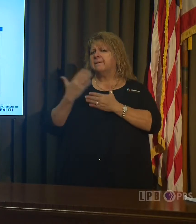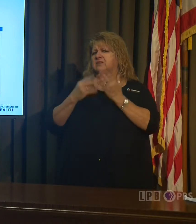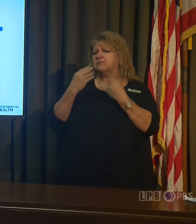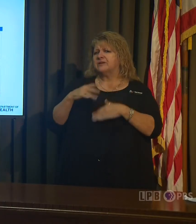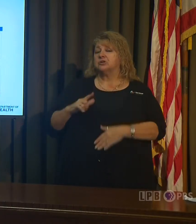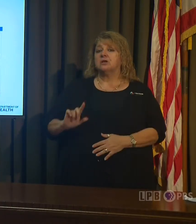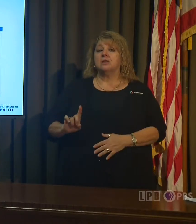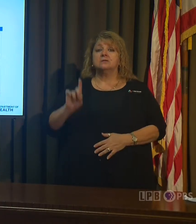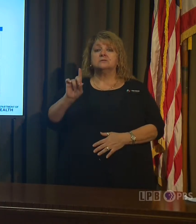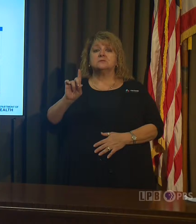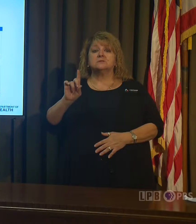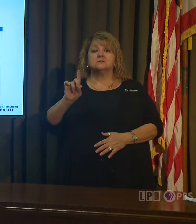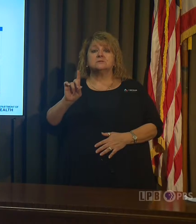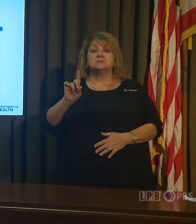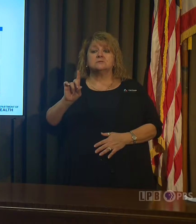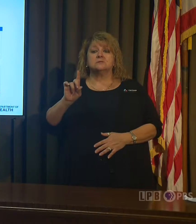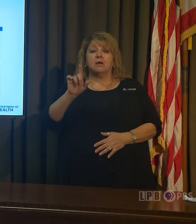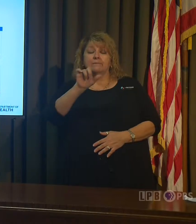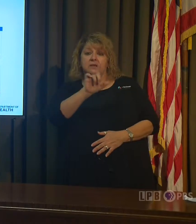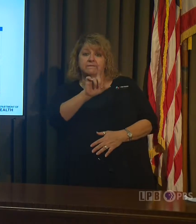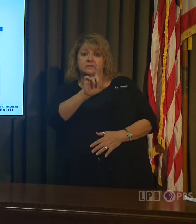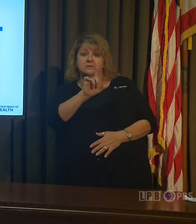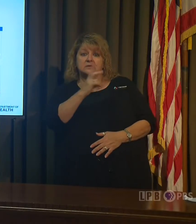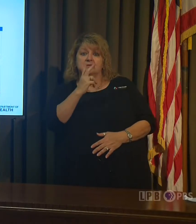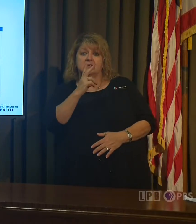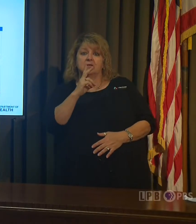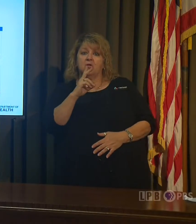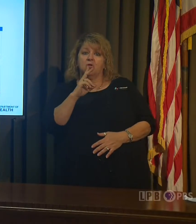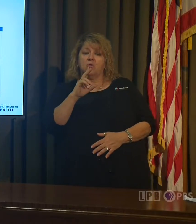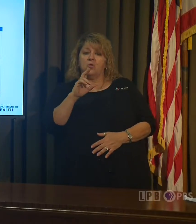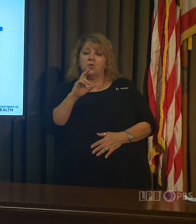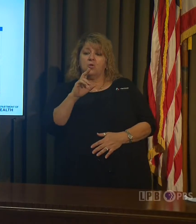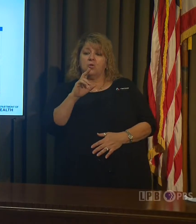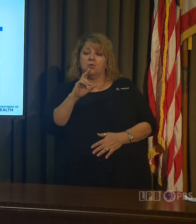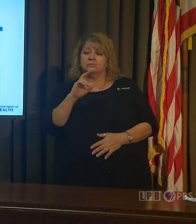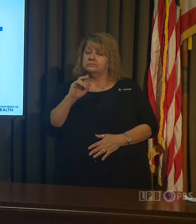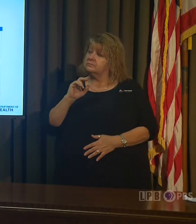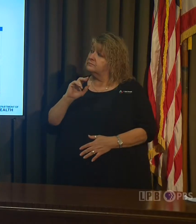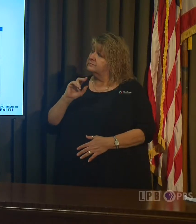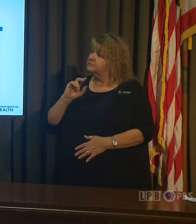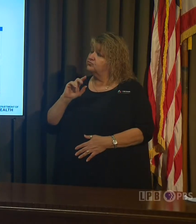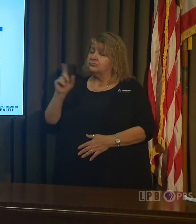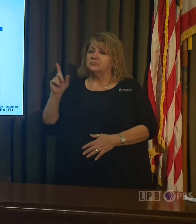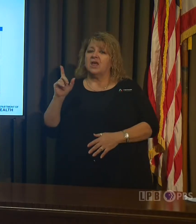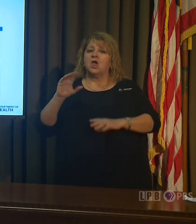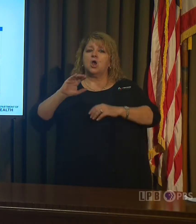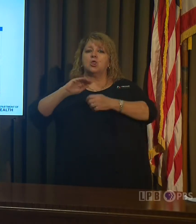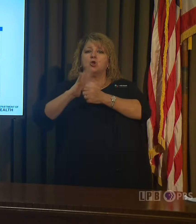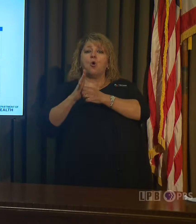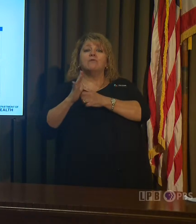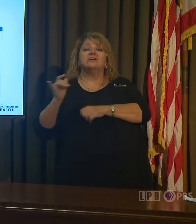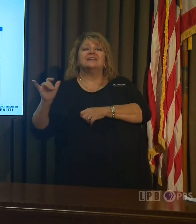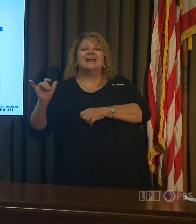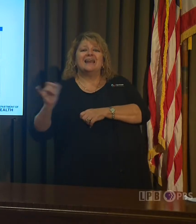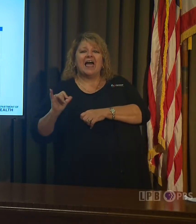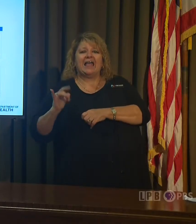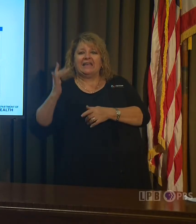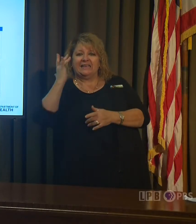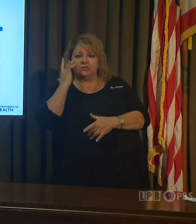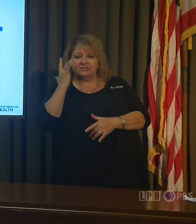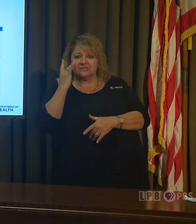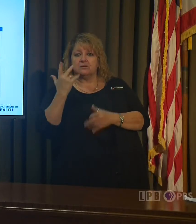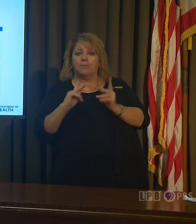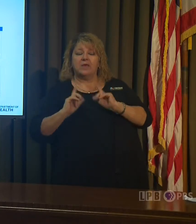top left, you'll see a graph that represents COVID-like illness. This is the percent of all emergency department visits that